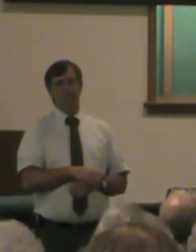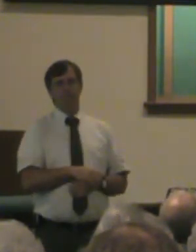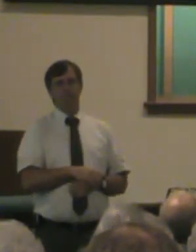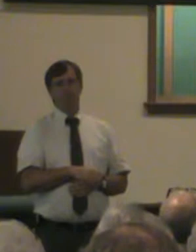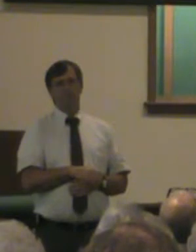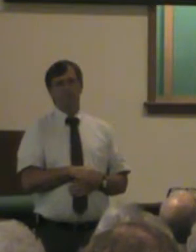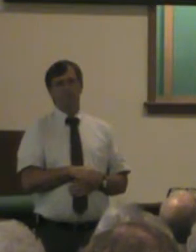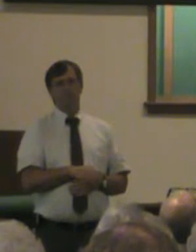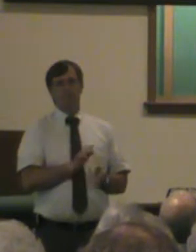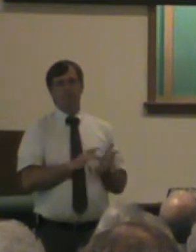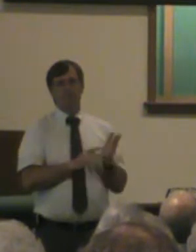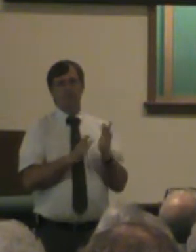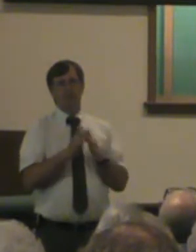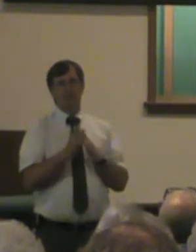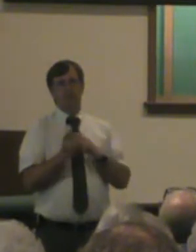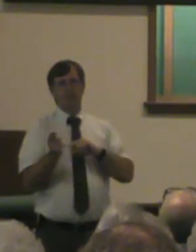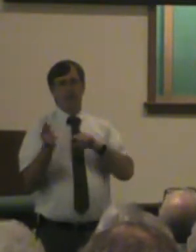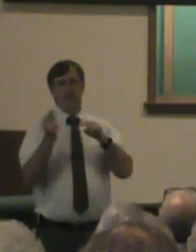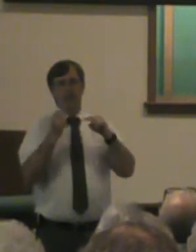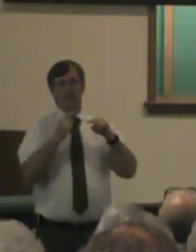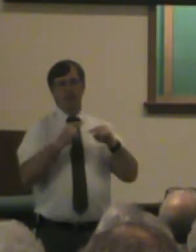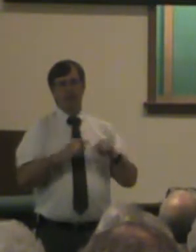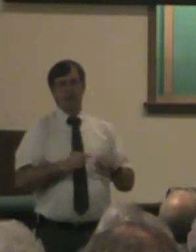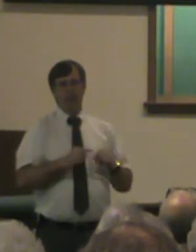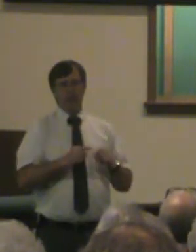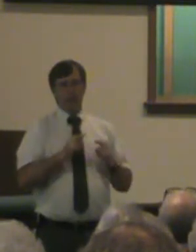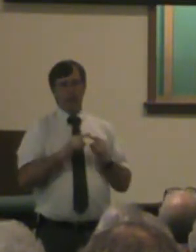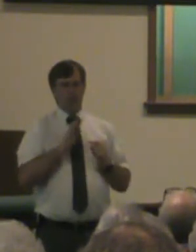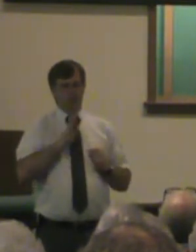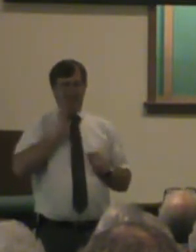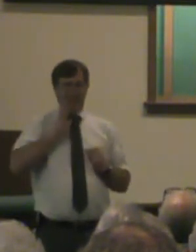He came to his own.